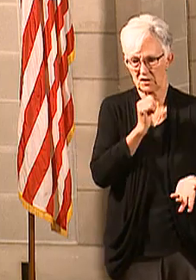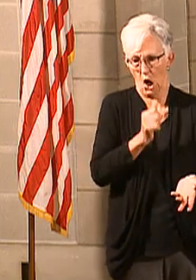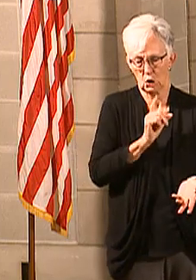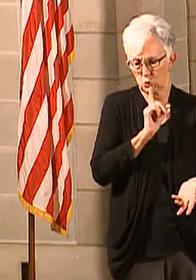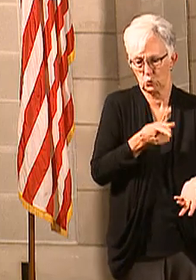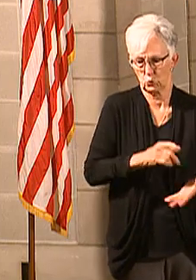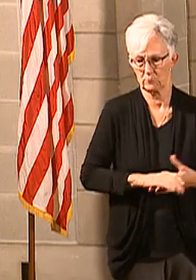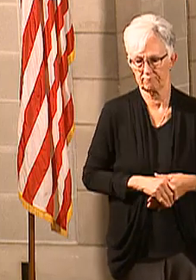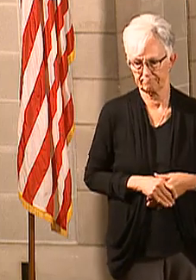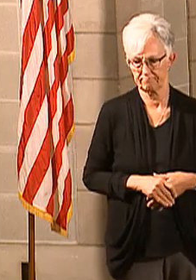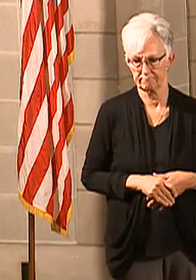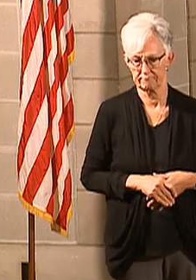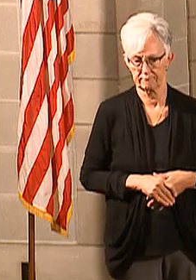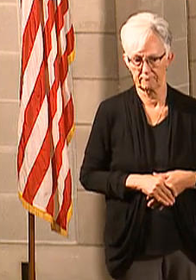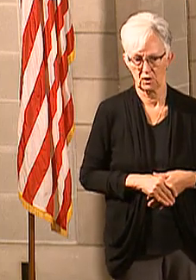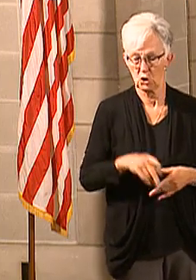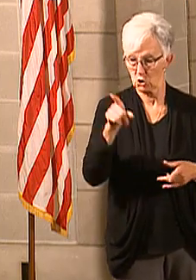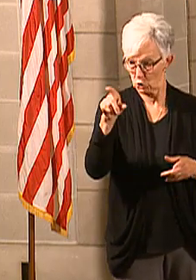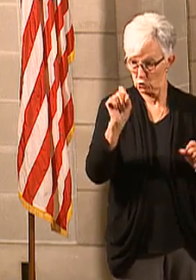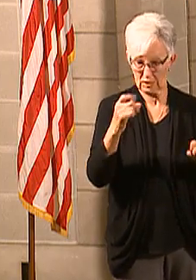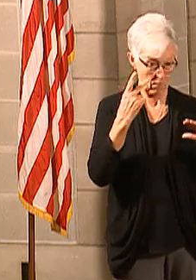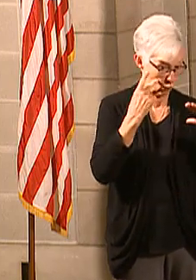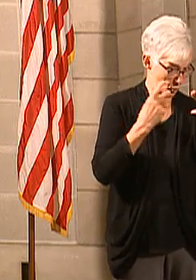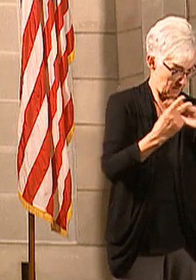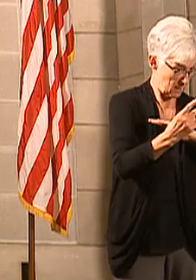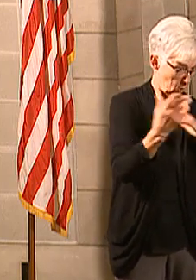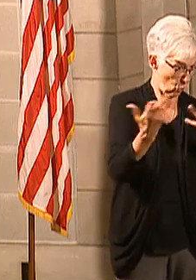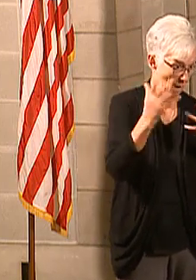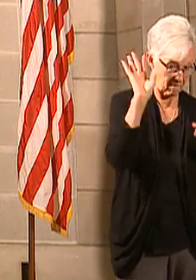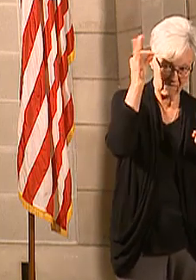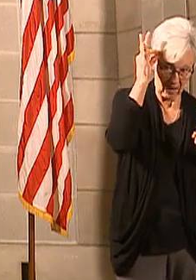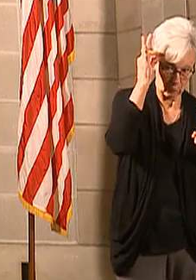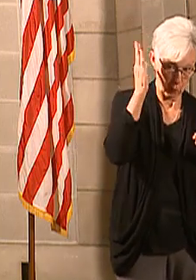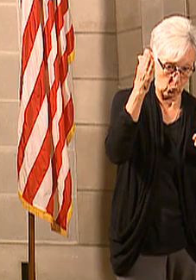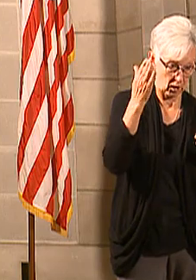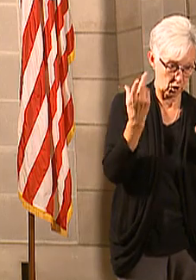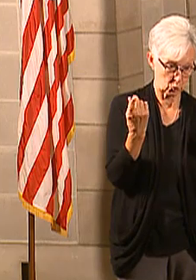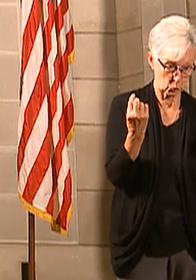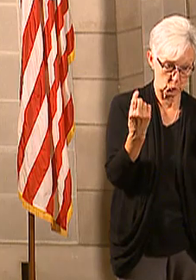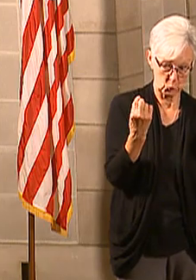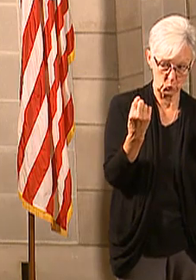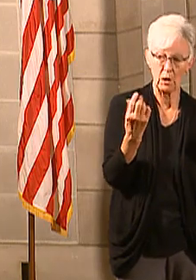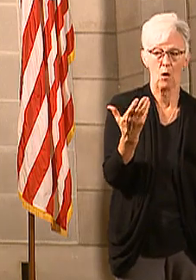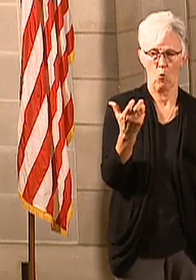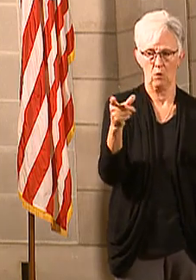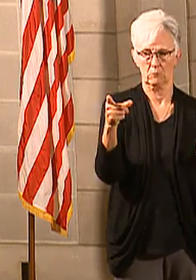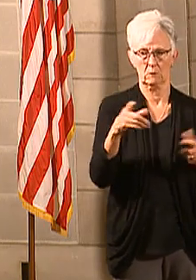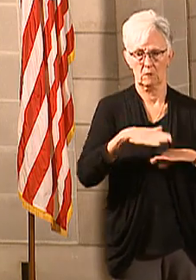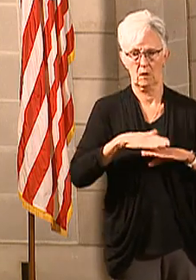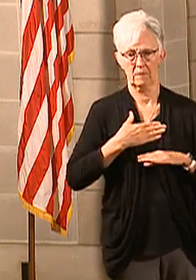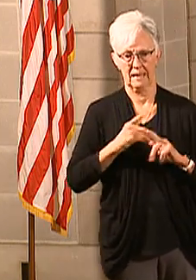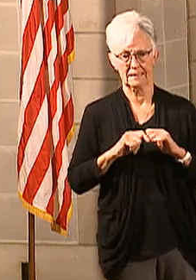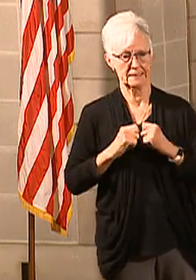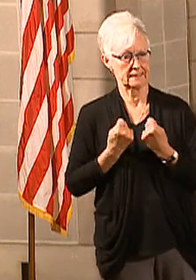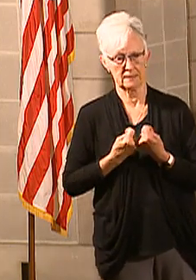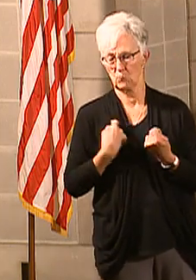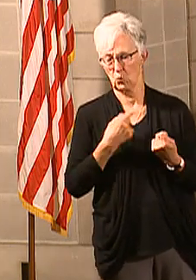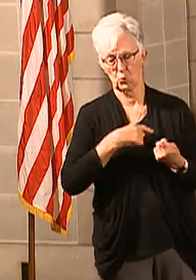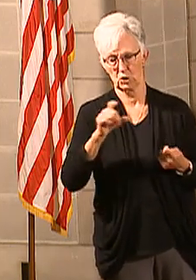can predict with accuracy what the federal government is going to do, I want you in my team. Like, it's just not accurate to say that we should have known